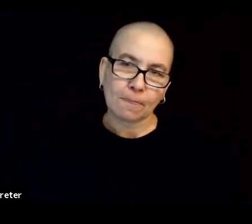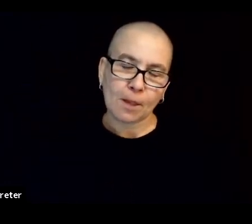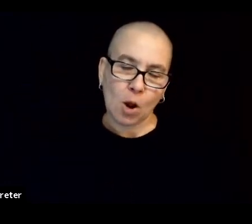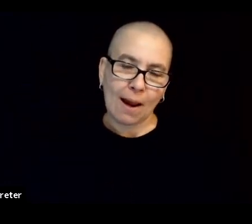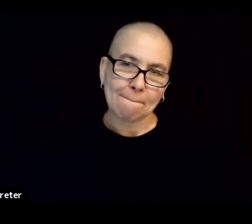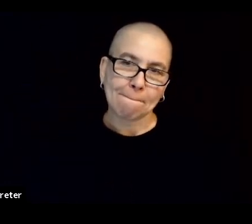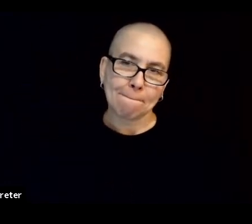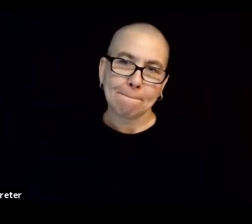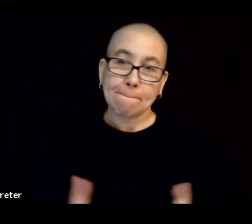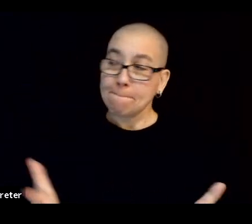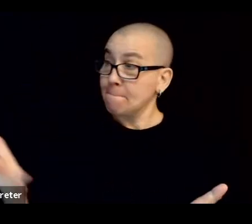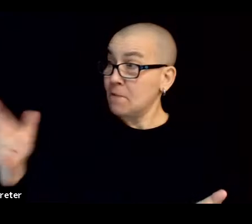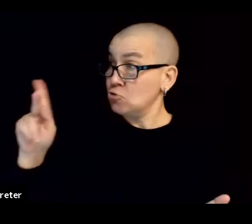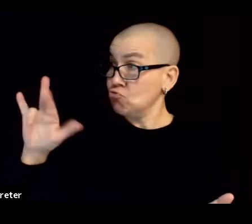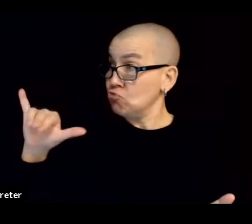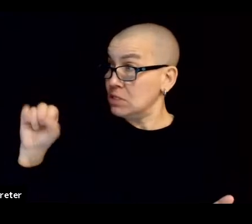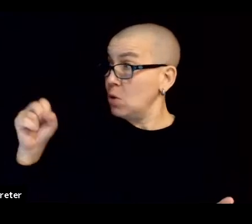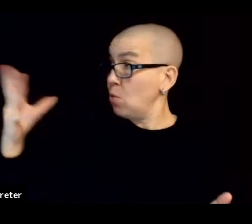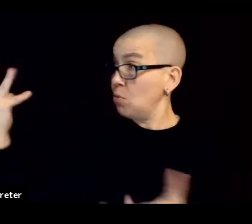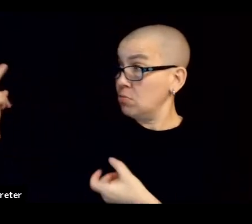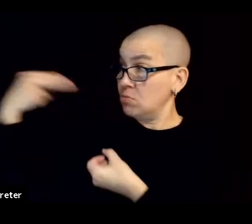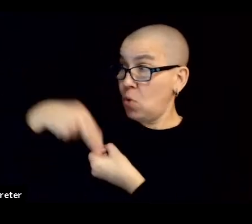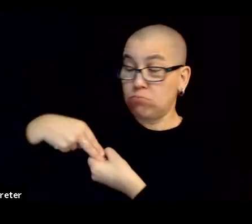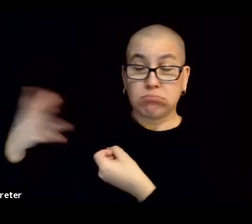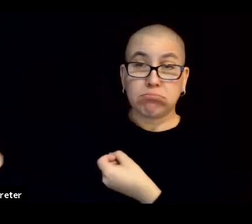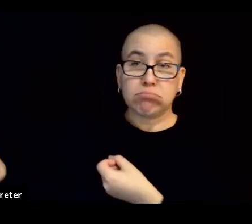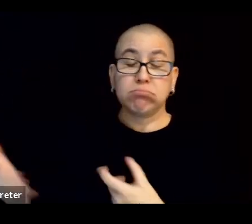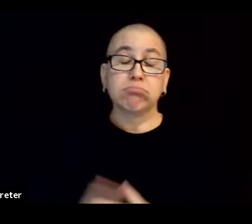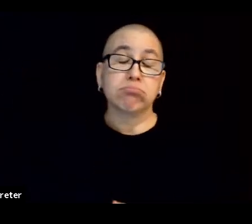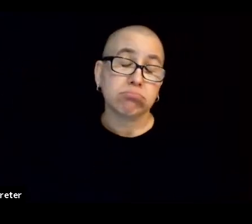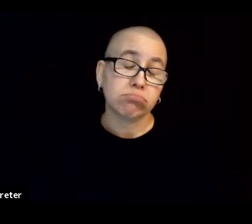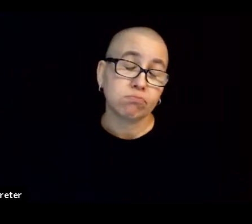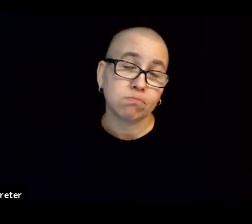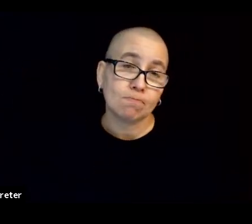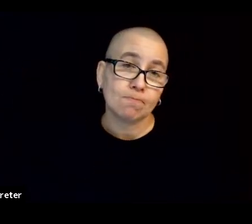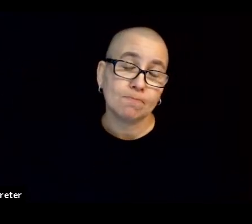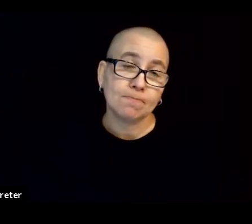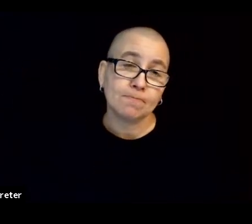our healthcare partners are assisting in trying to accomplish both of these goals.